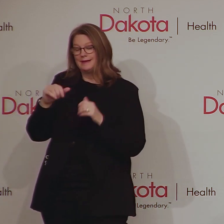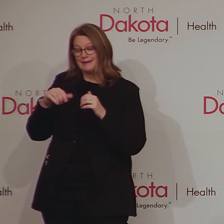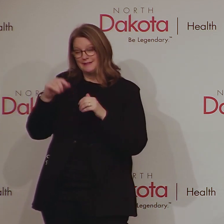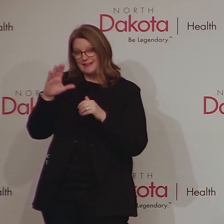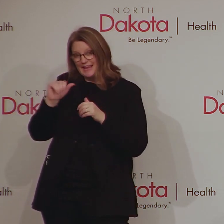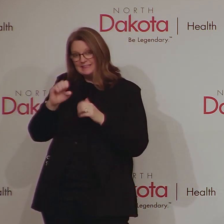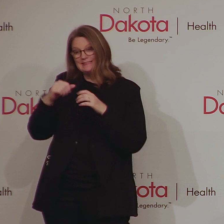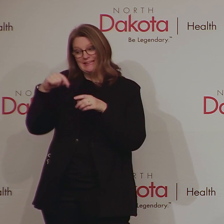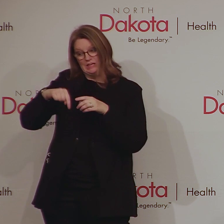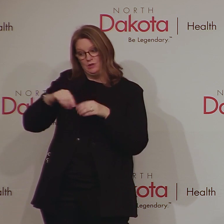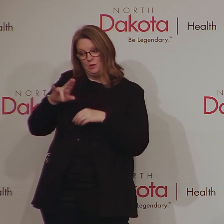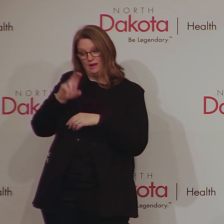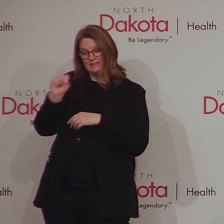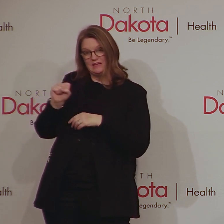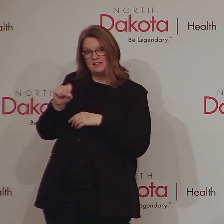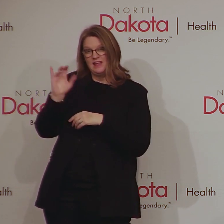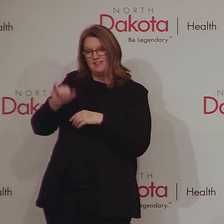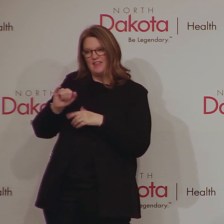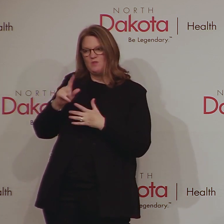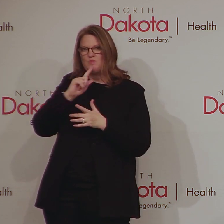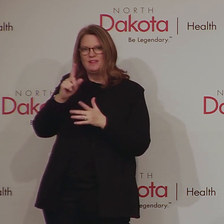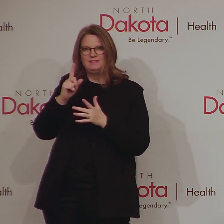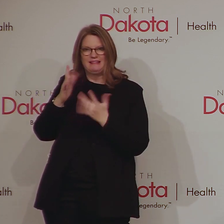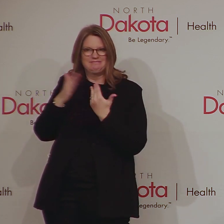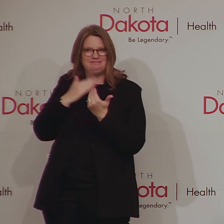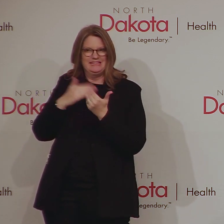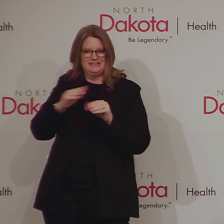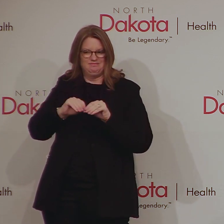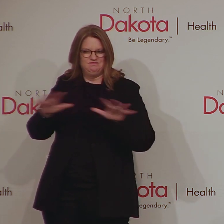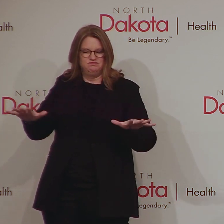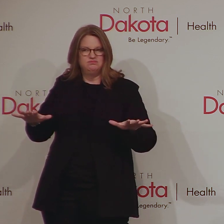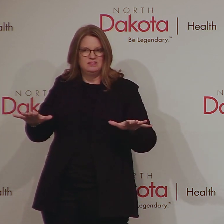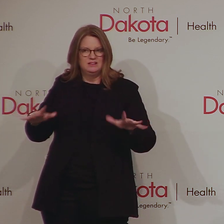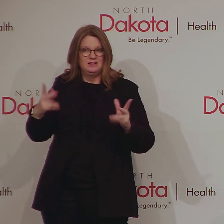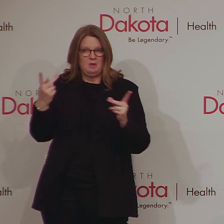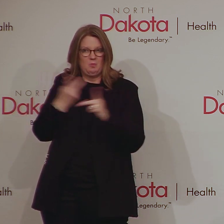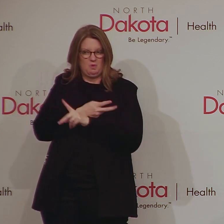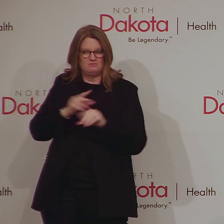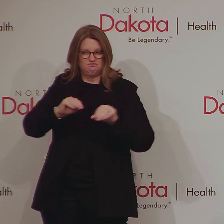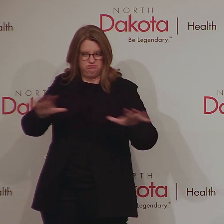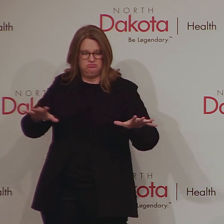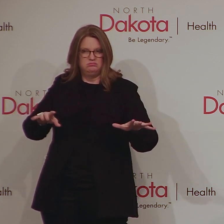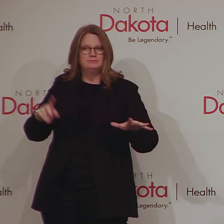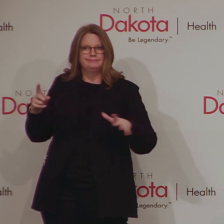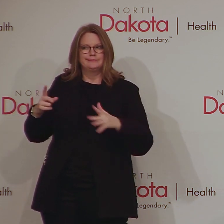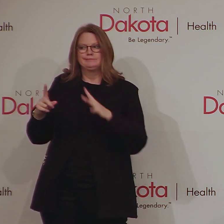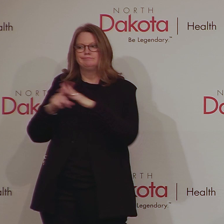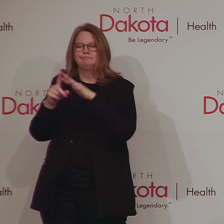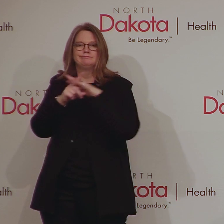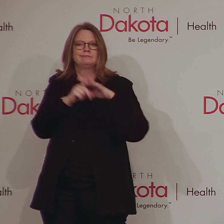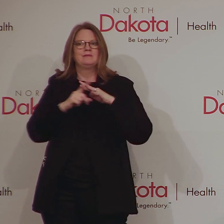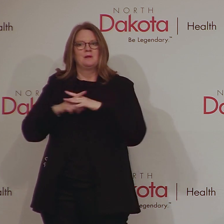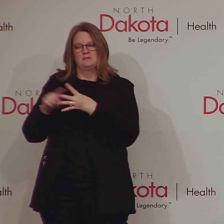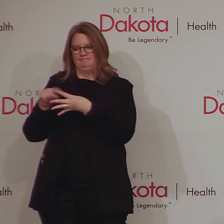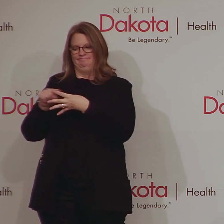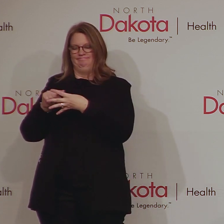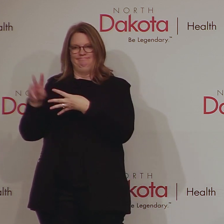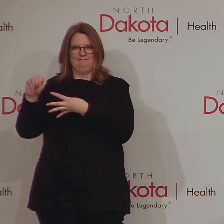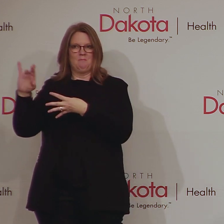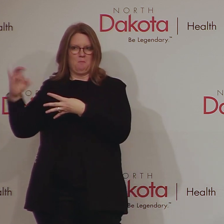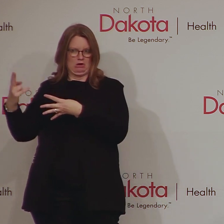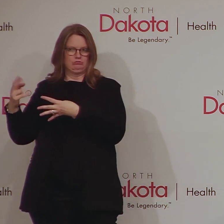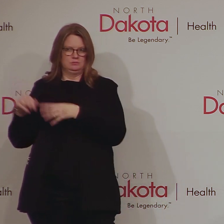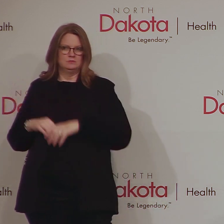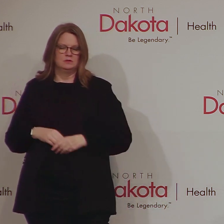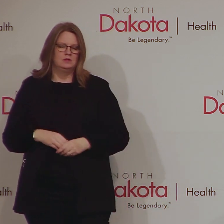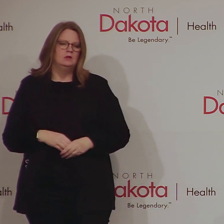In the White House's weekly report, in spite of these improving numbers, and we're looking very good